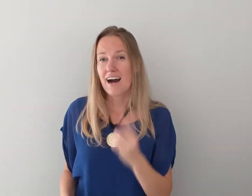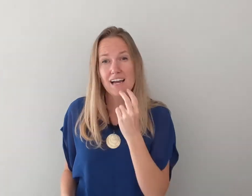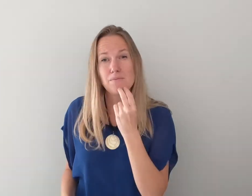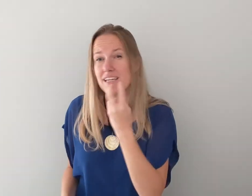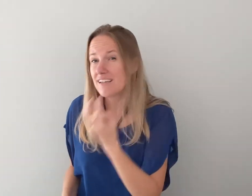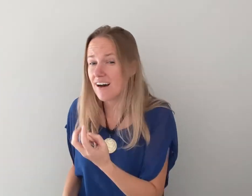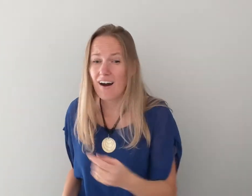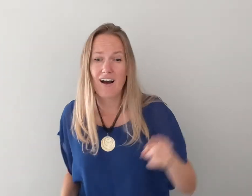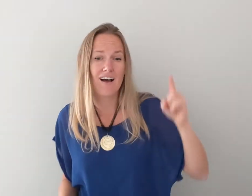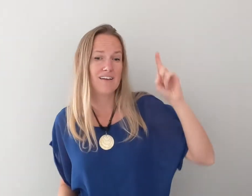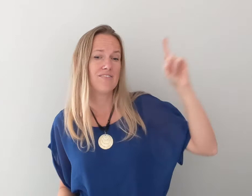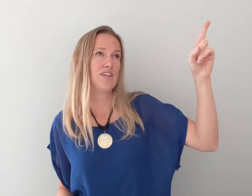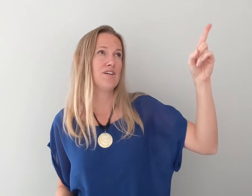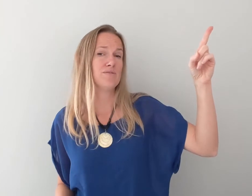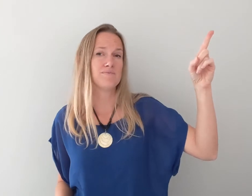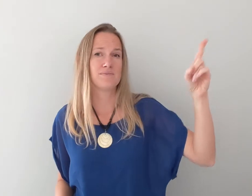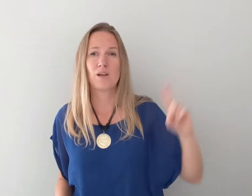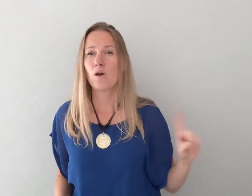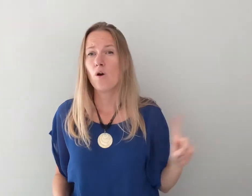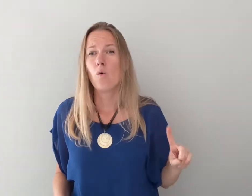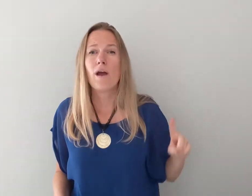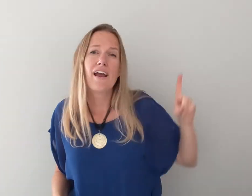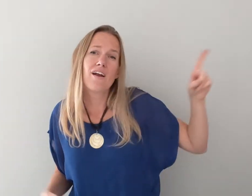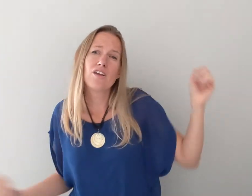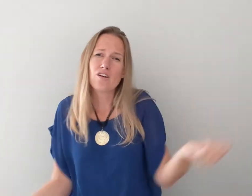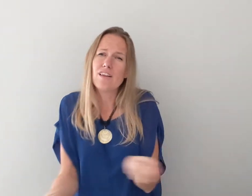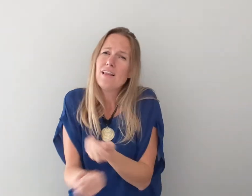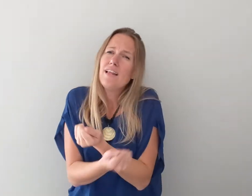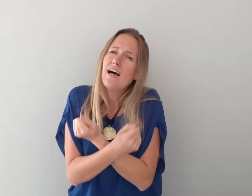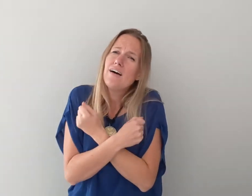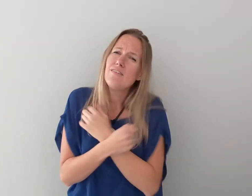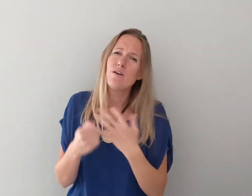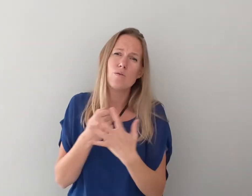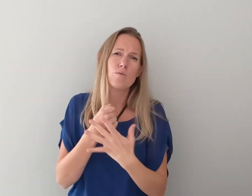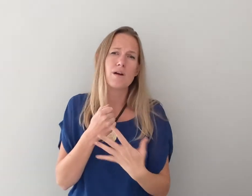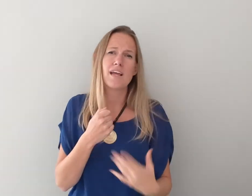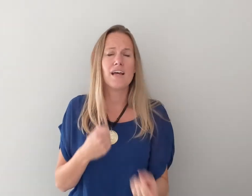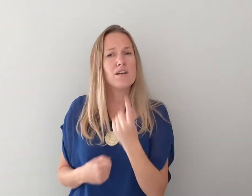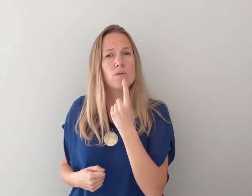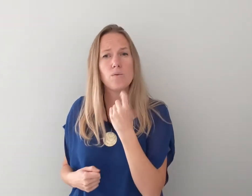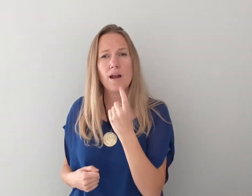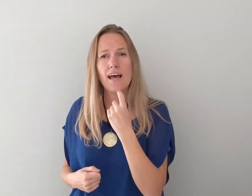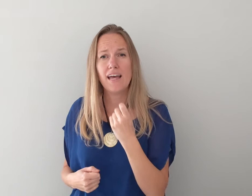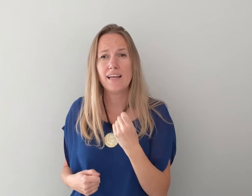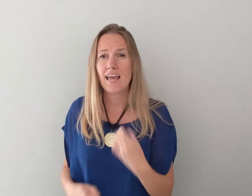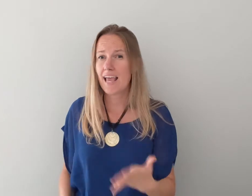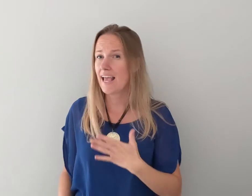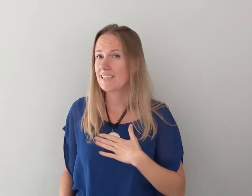I'm in awe of you. Where your love ran red and